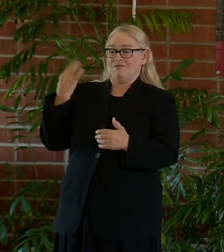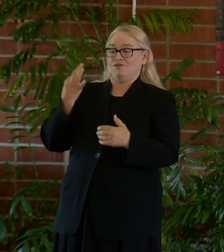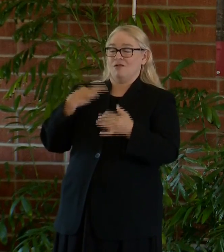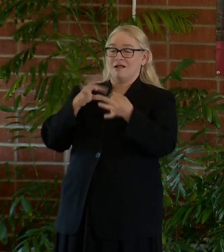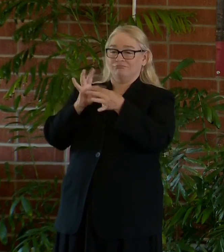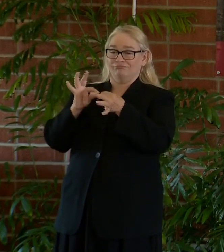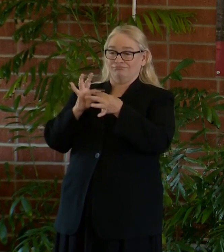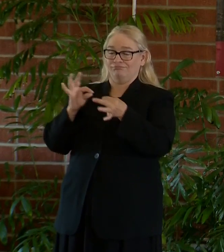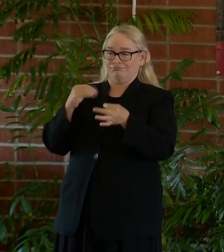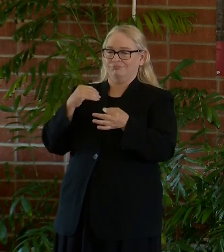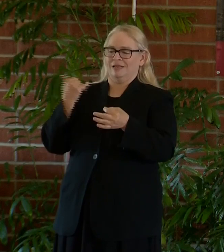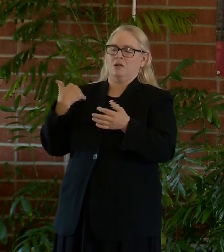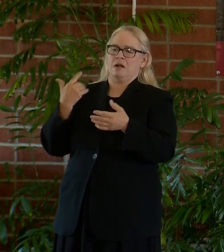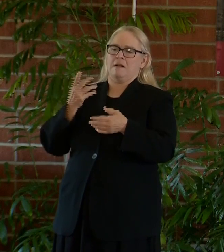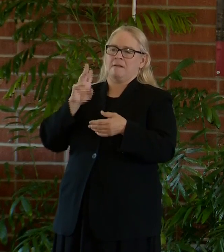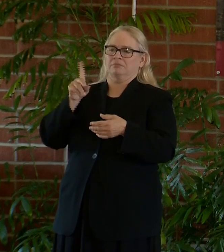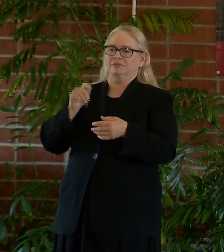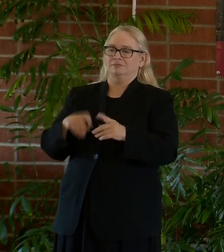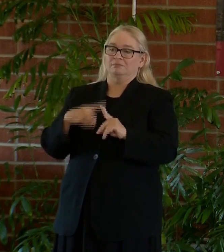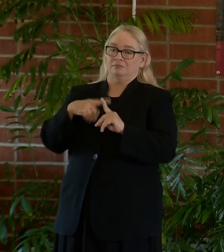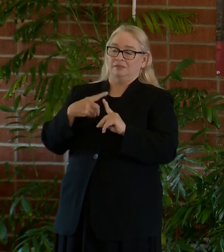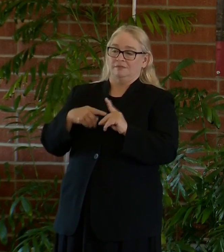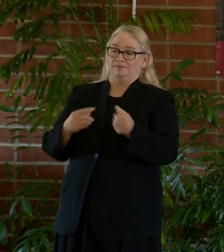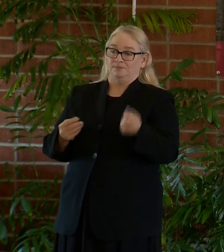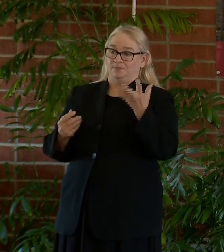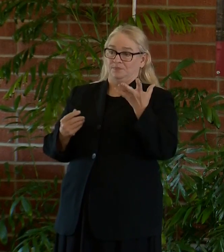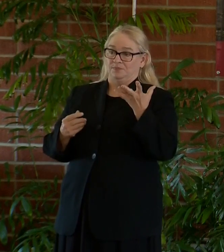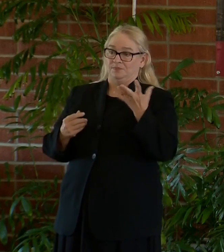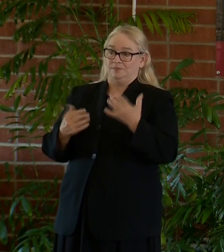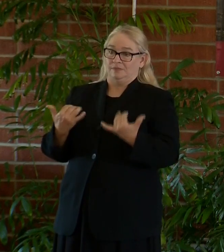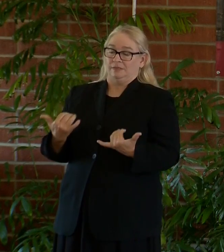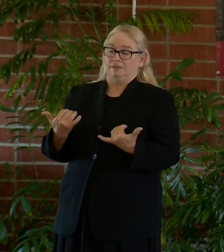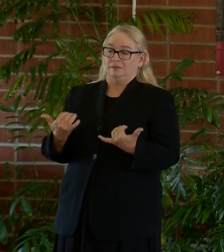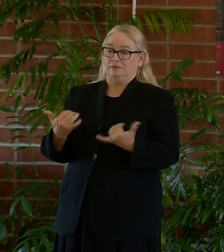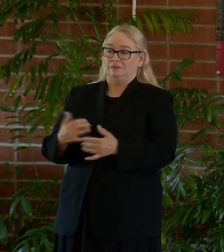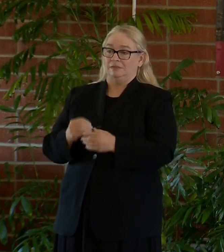The positivity rates in the state of California over a